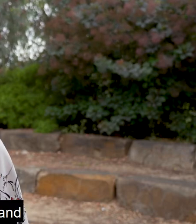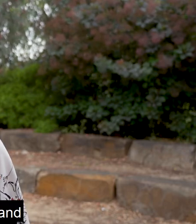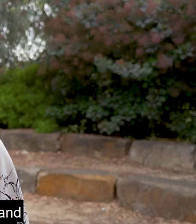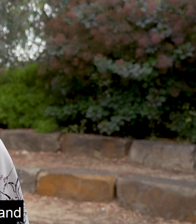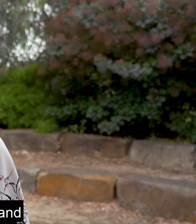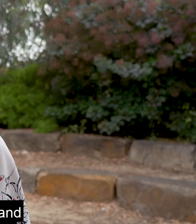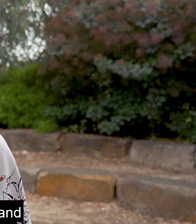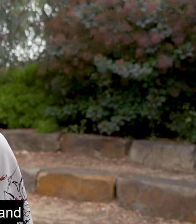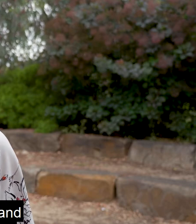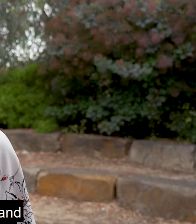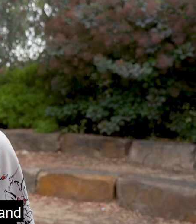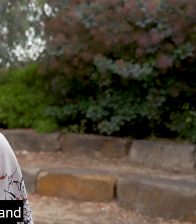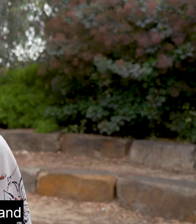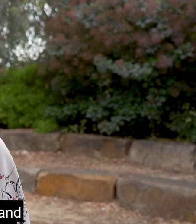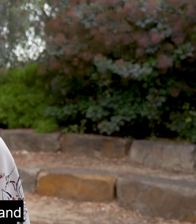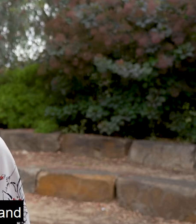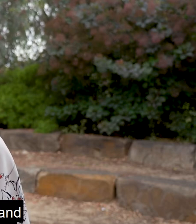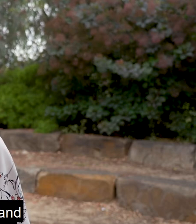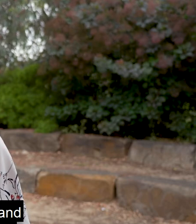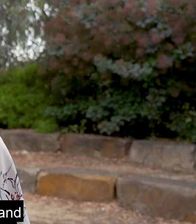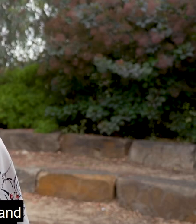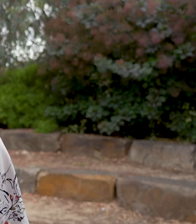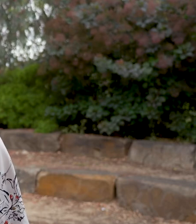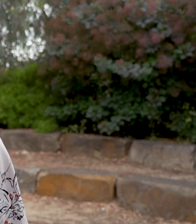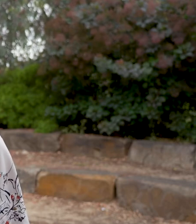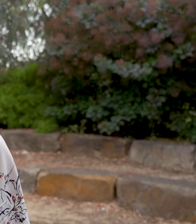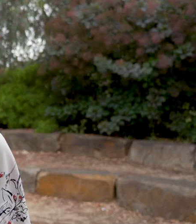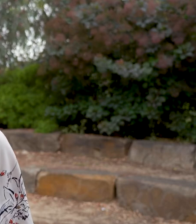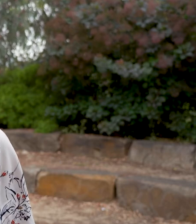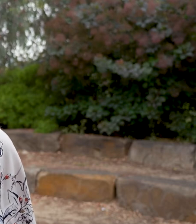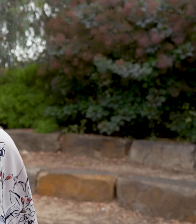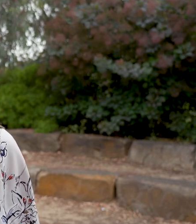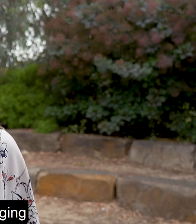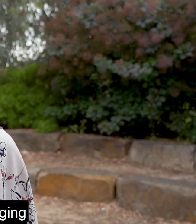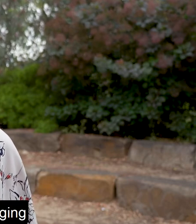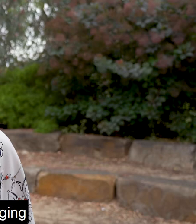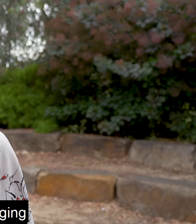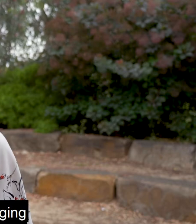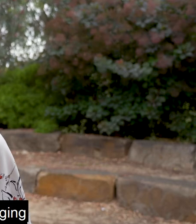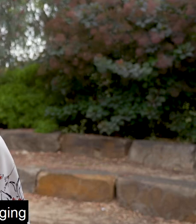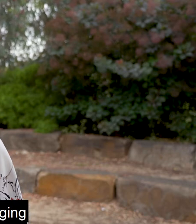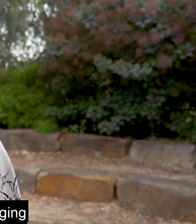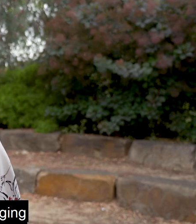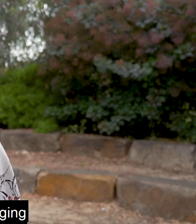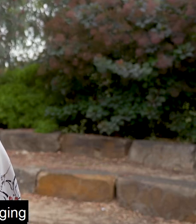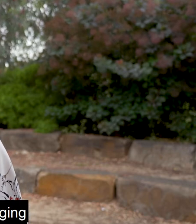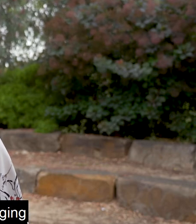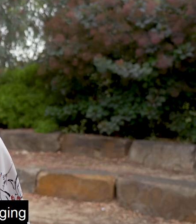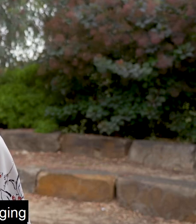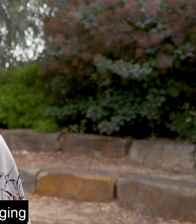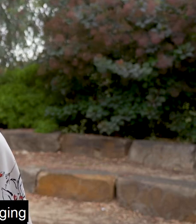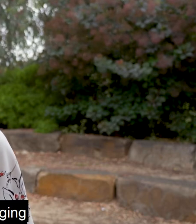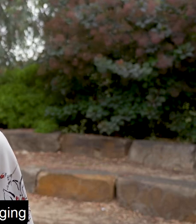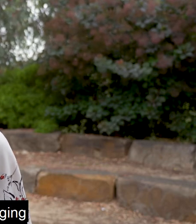go outside and savour, enjoy the fresh air and the sunshine, or consider strategies for managing